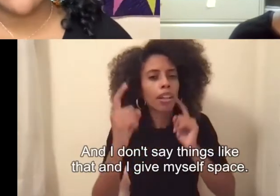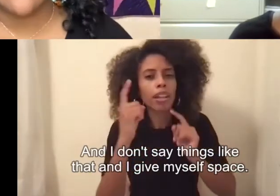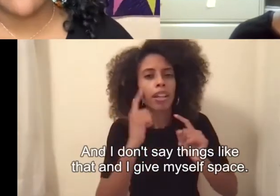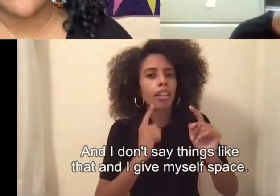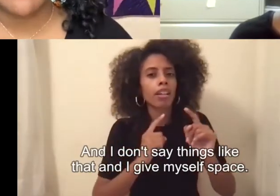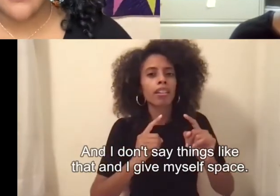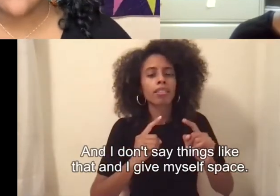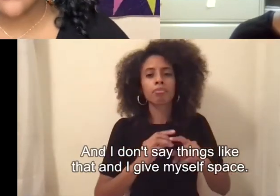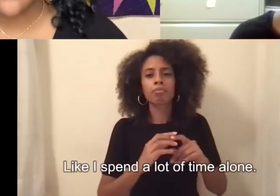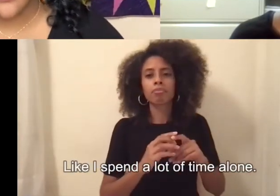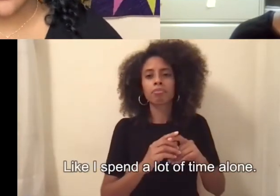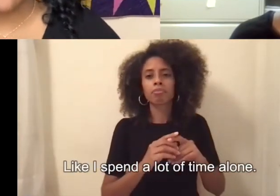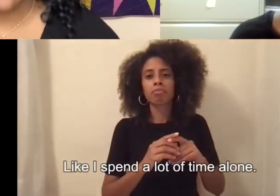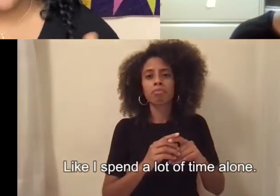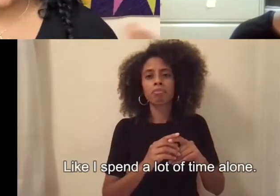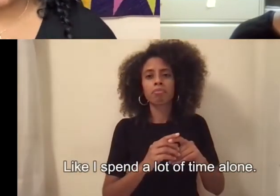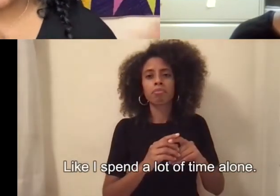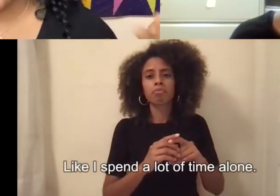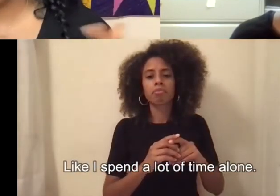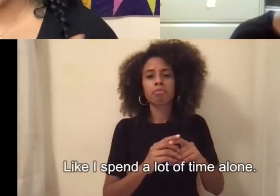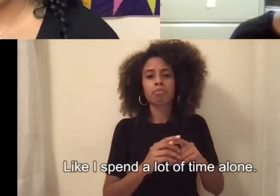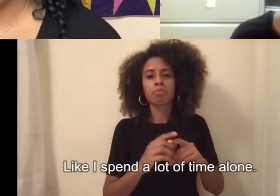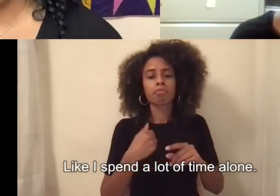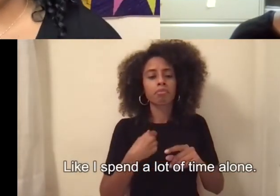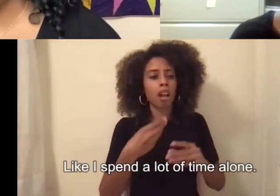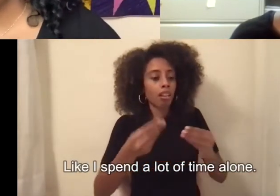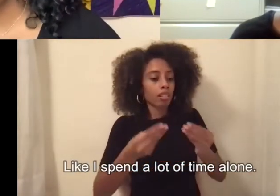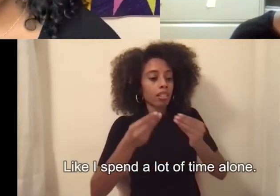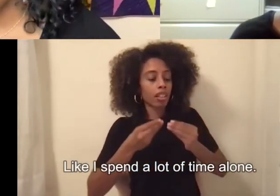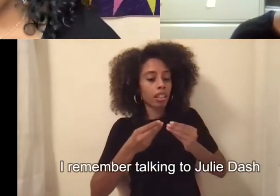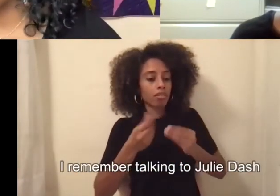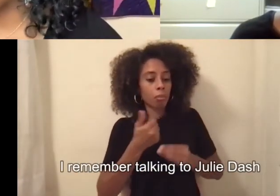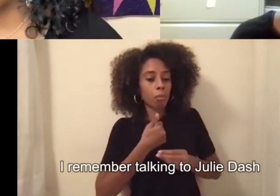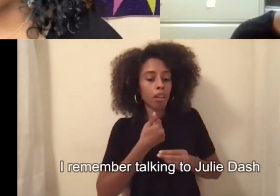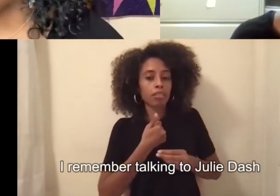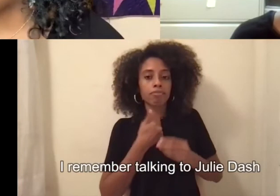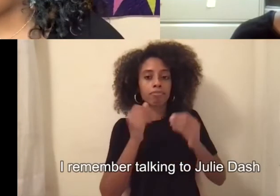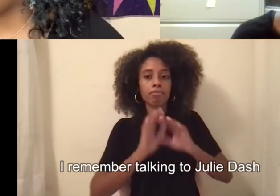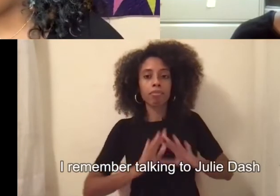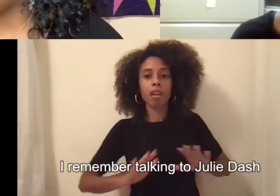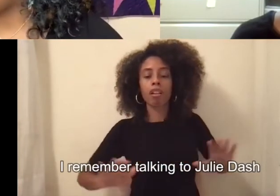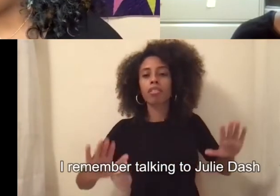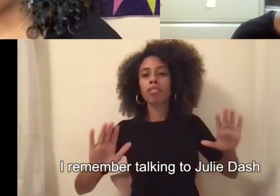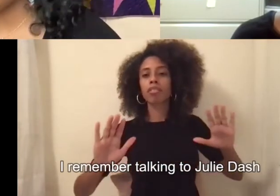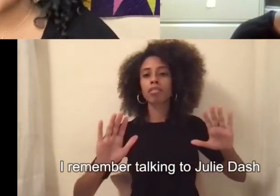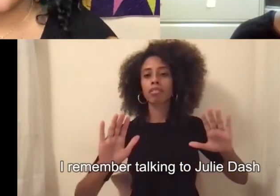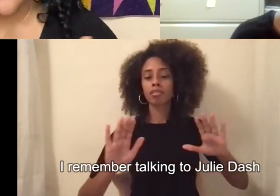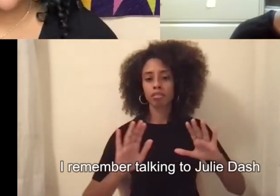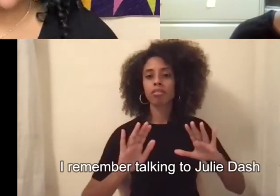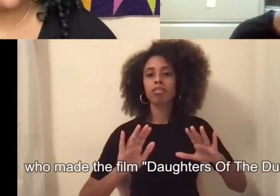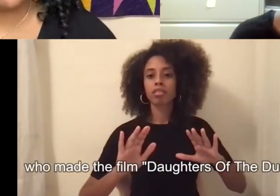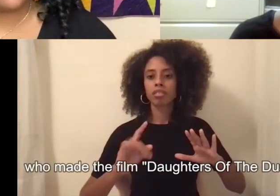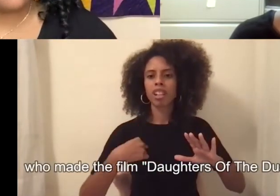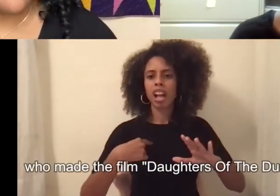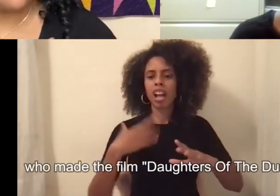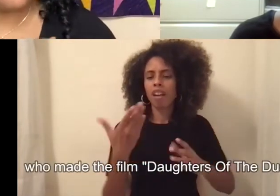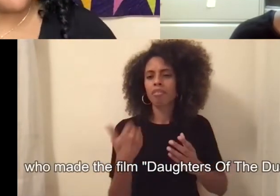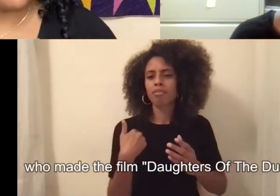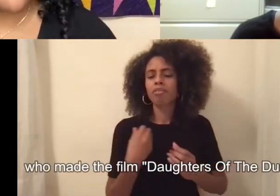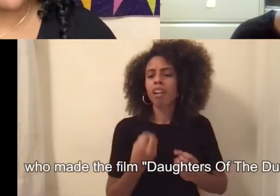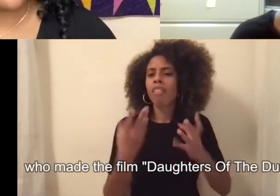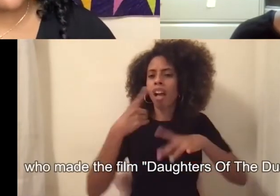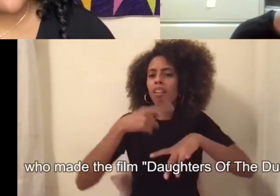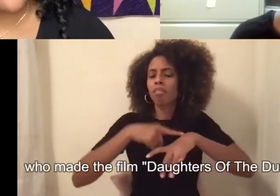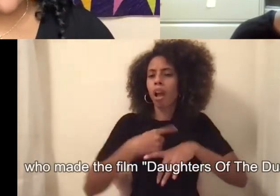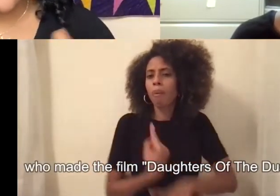give myself space. Like, I spend a lot of time alone. I remember talking to Julie Dash, who made the